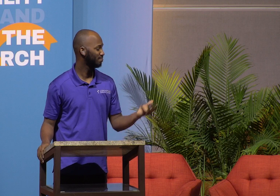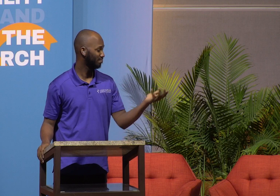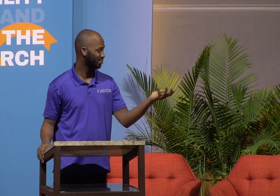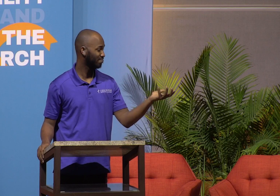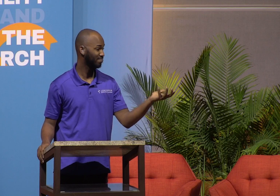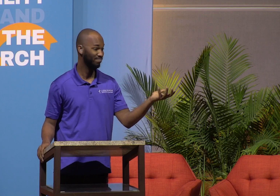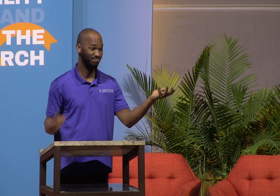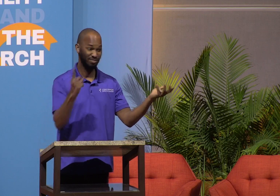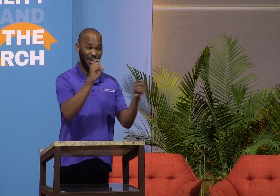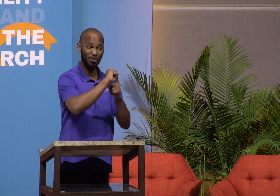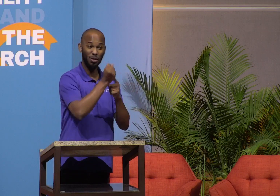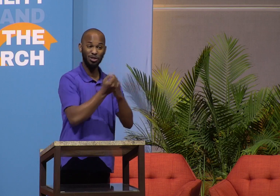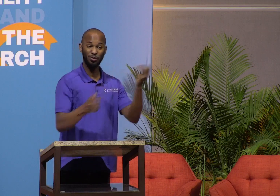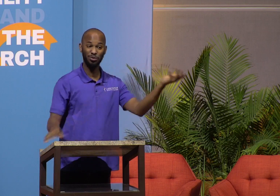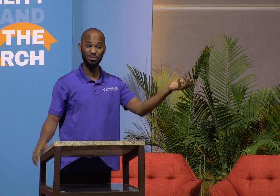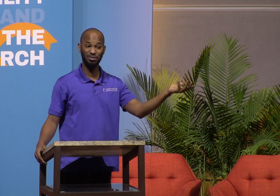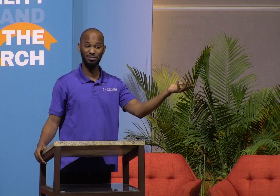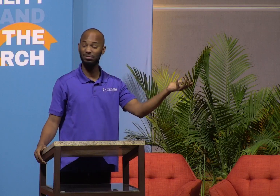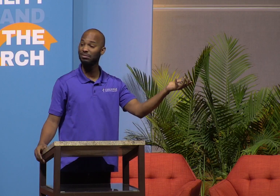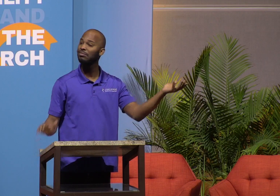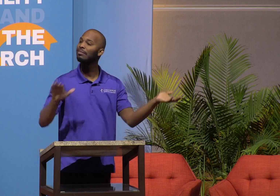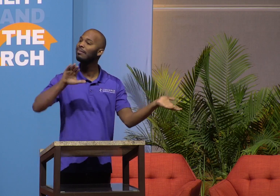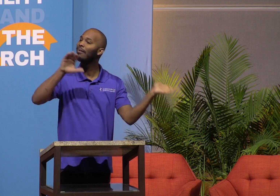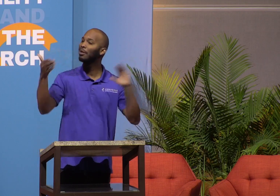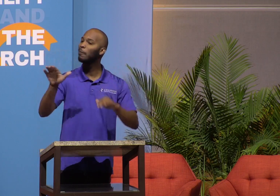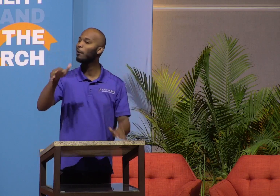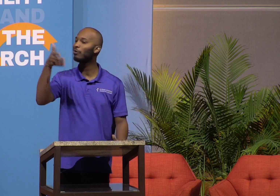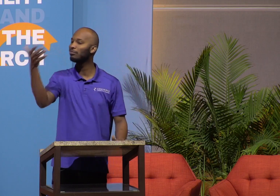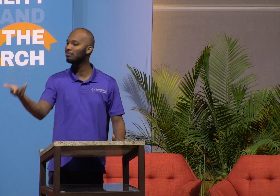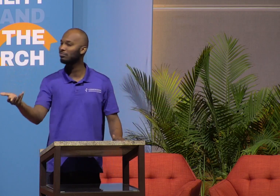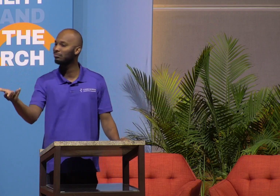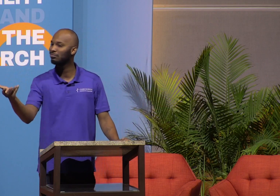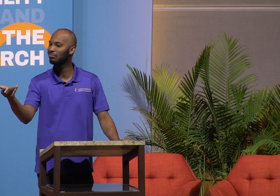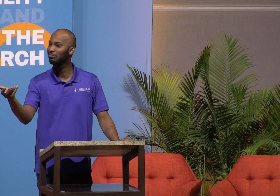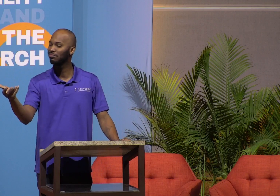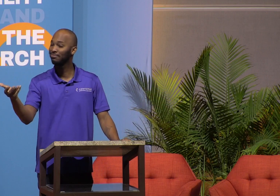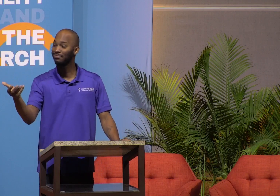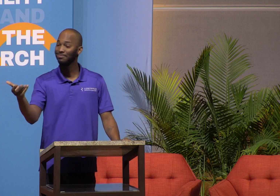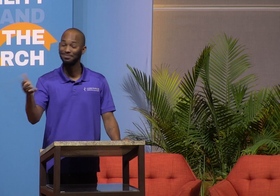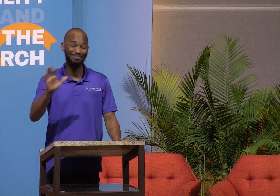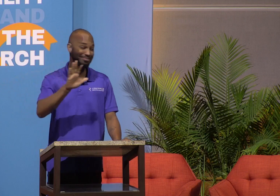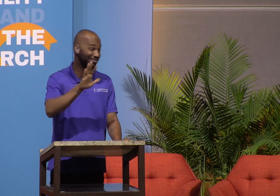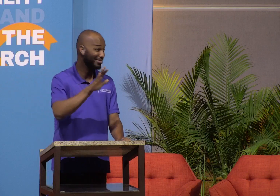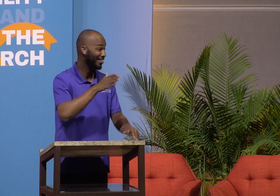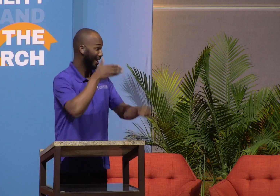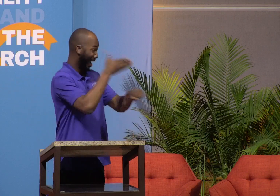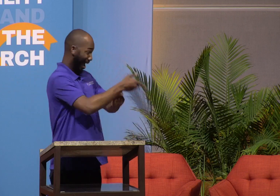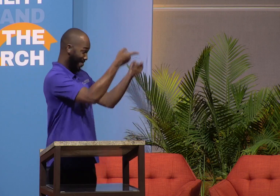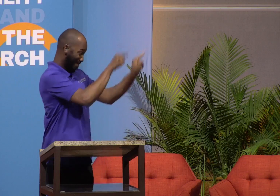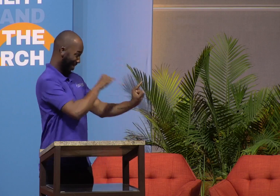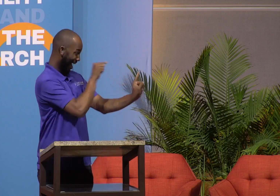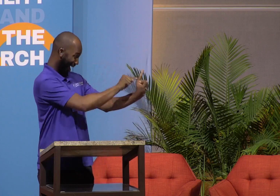form of spiritual growth. This is one situation that happened.